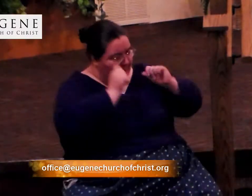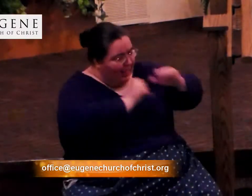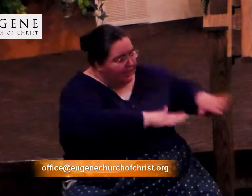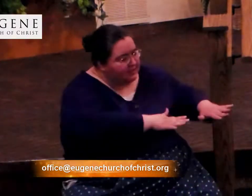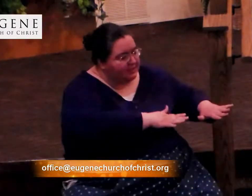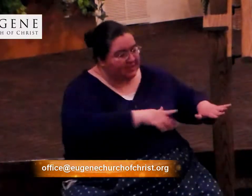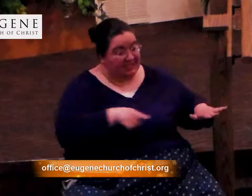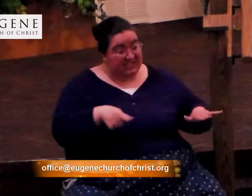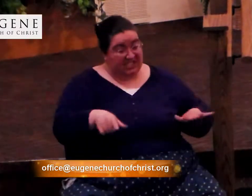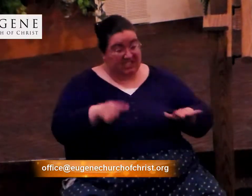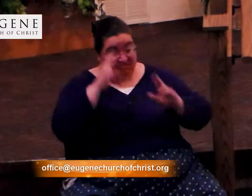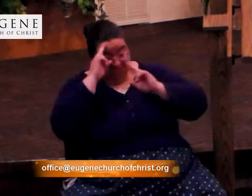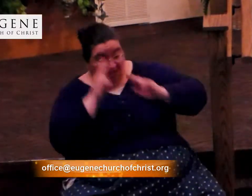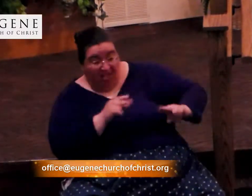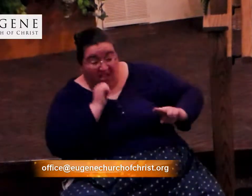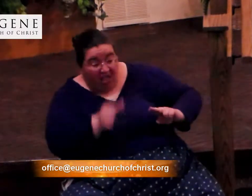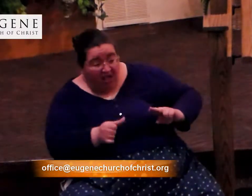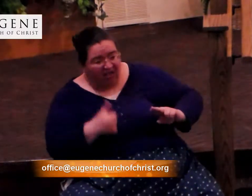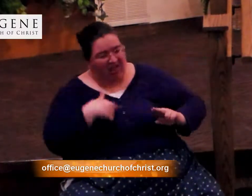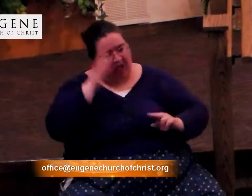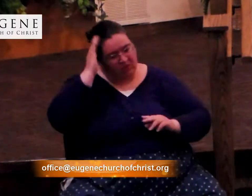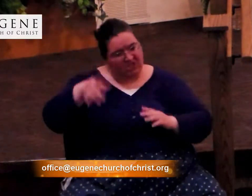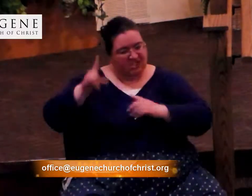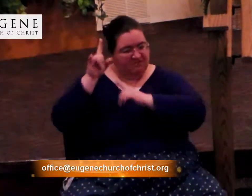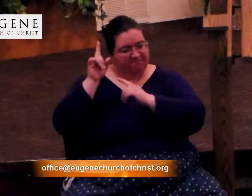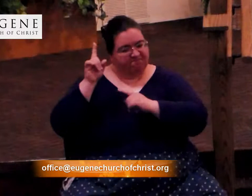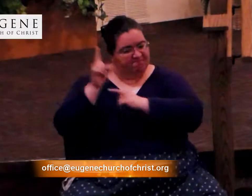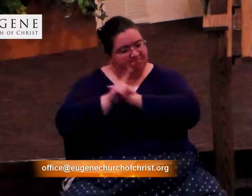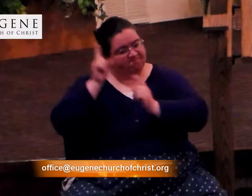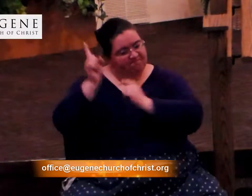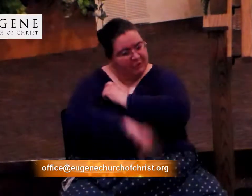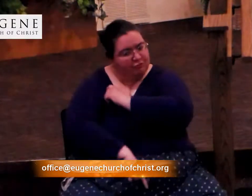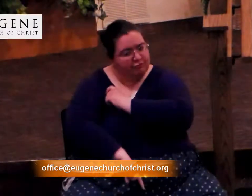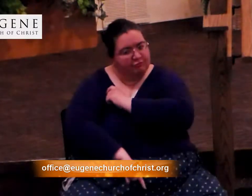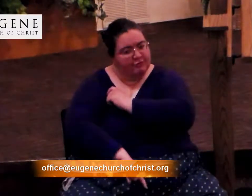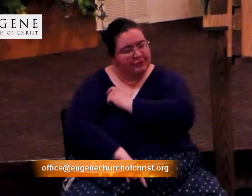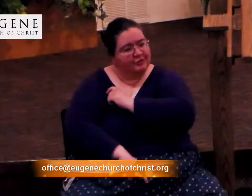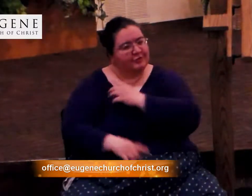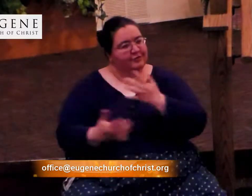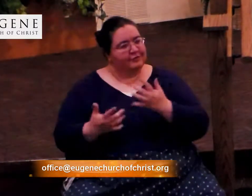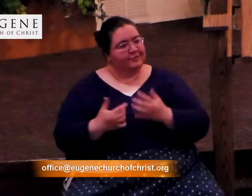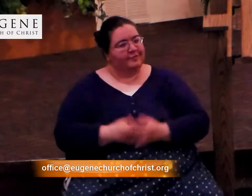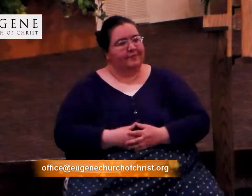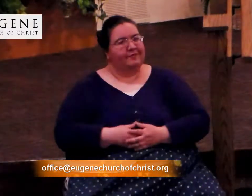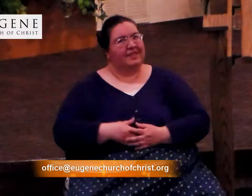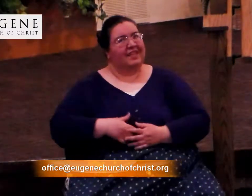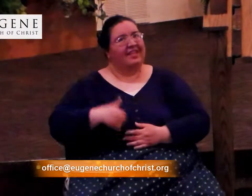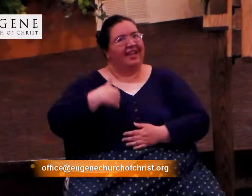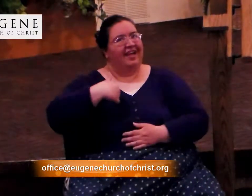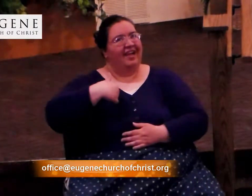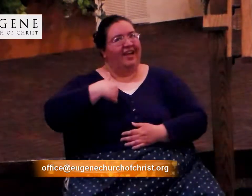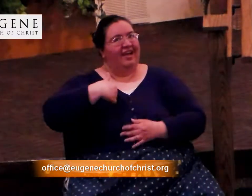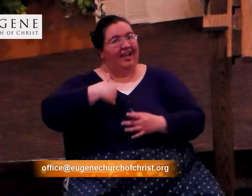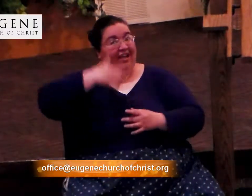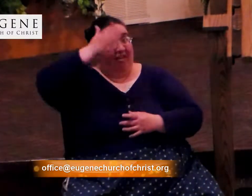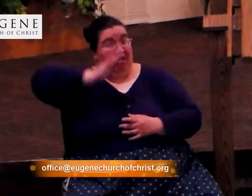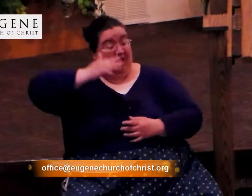earth shall be blessed." Go, I will bless you, but not just that, be a